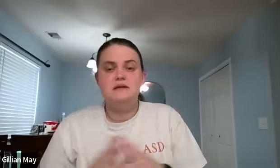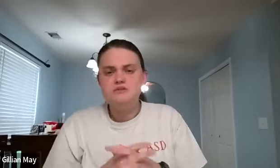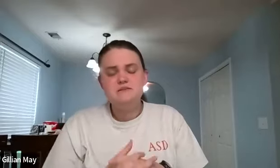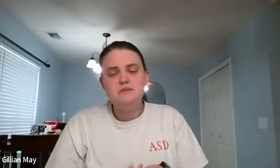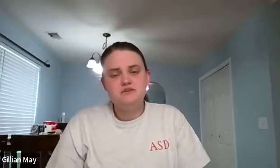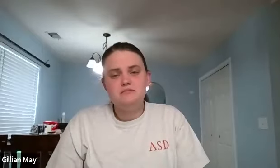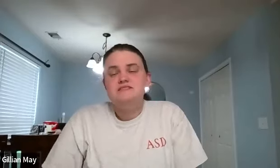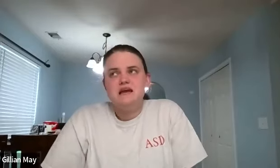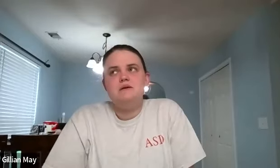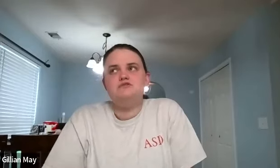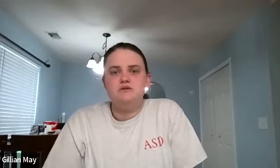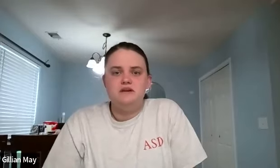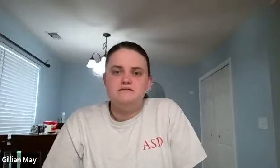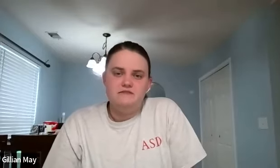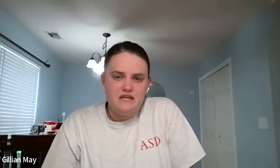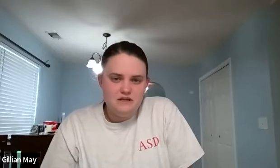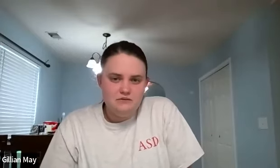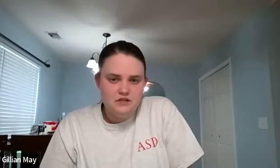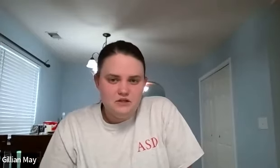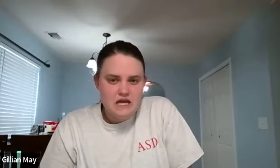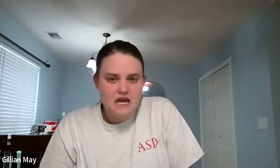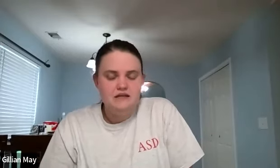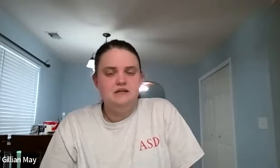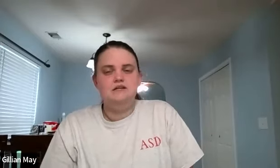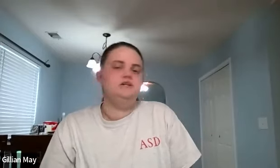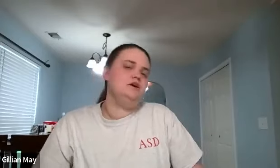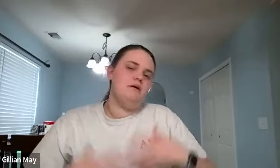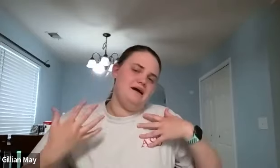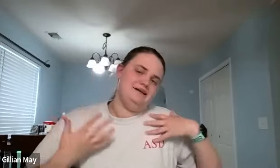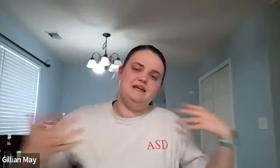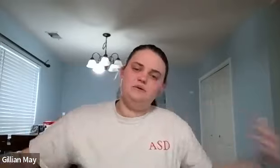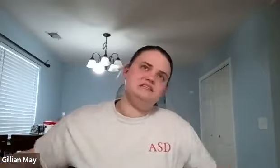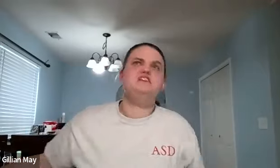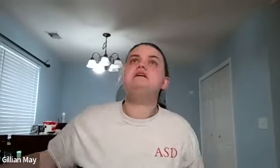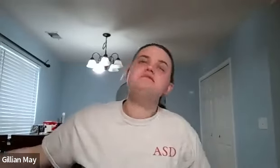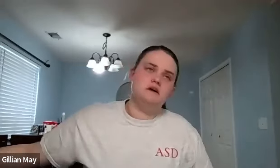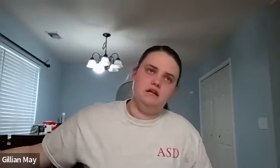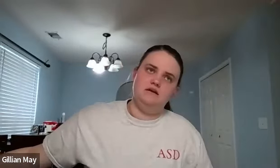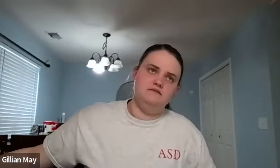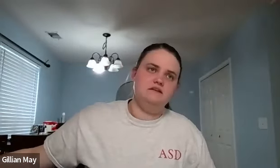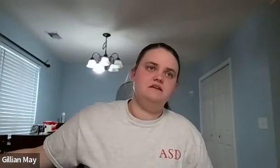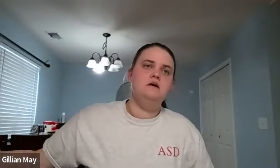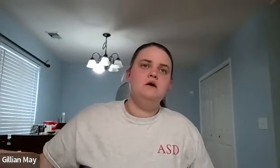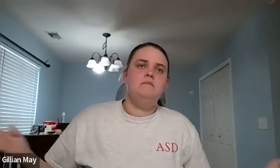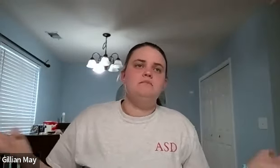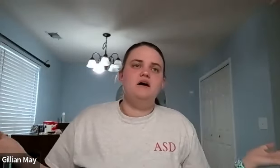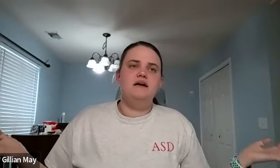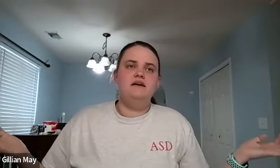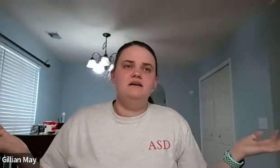most of the time people don't get offended when you do that. I can't always say they're never going to get offended, but